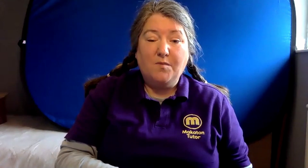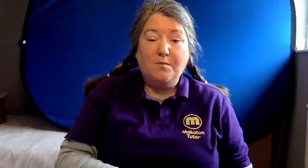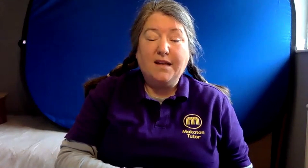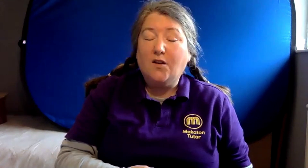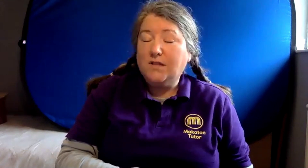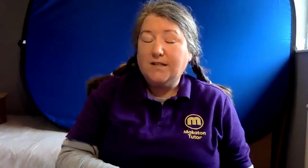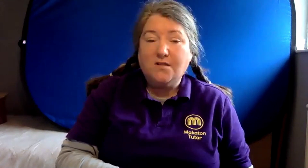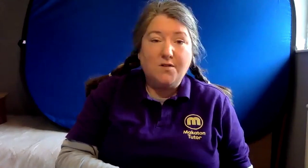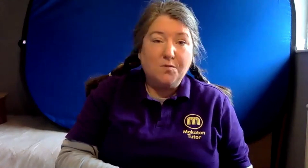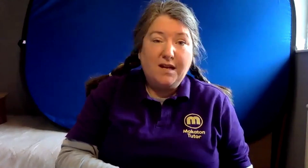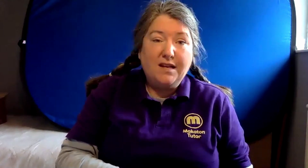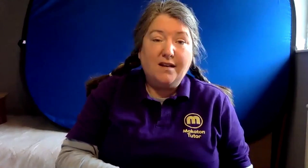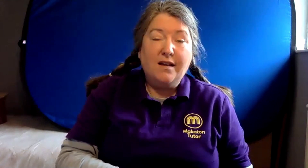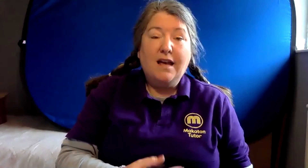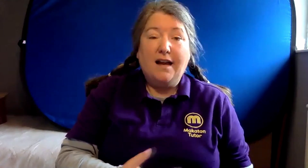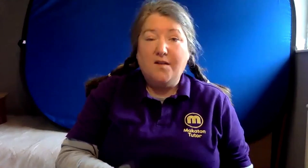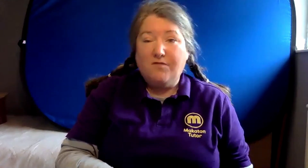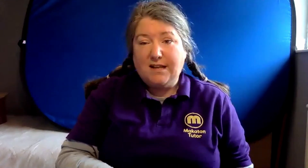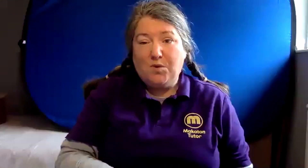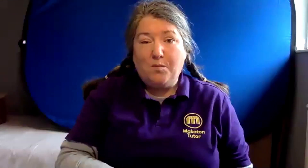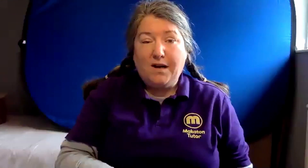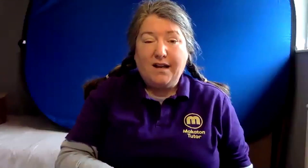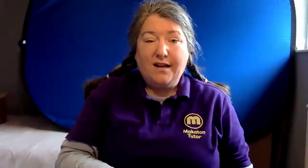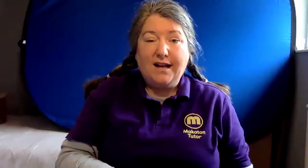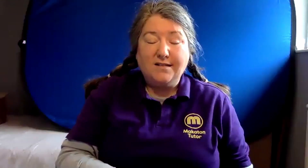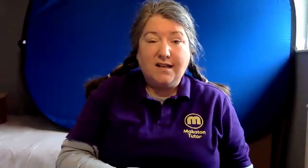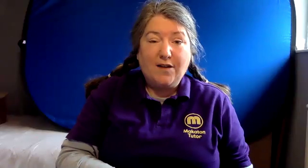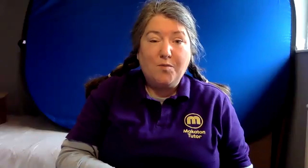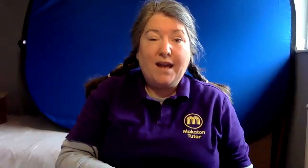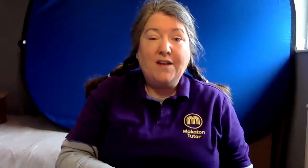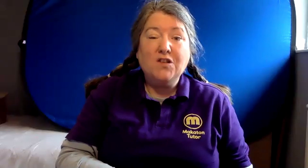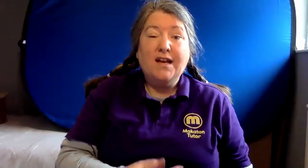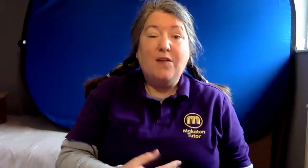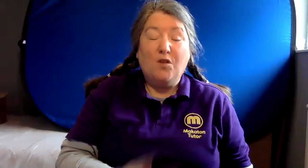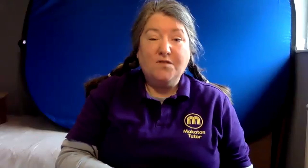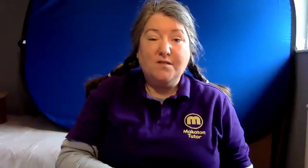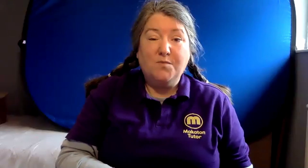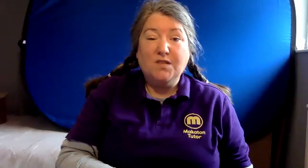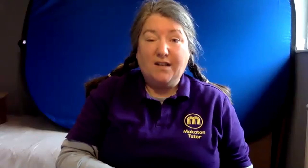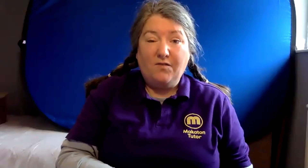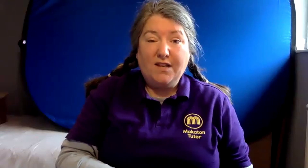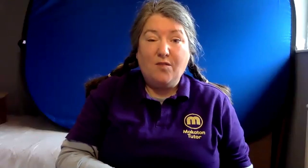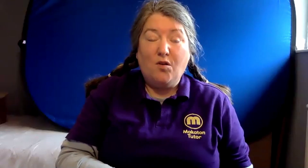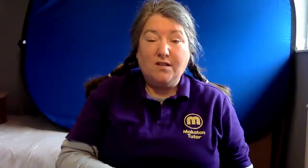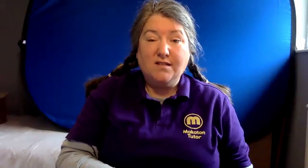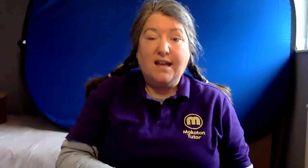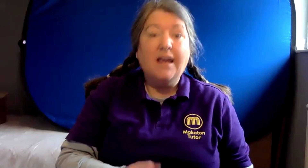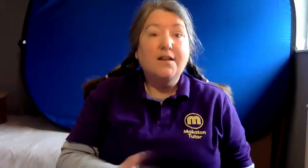be in contact on social media. I know, for example, on my Hands Aloud page, I will often put a little video on and say, just